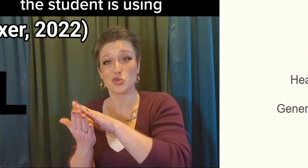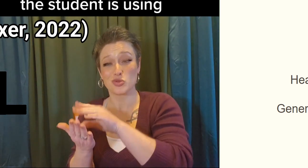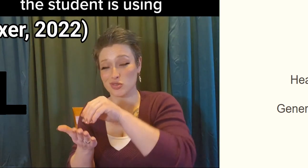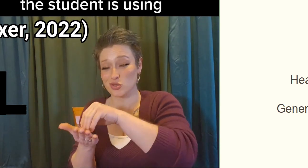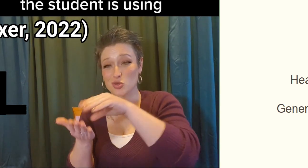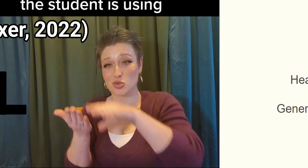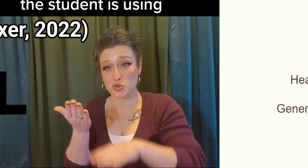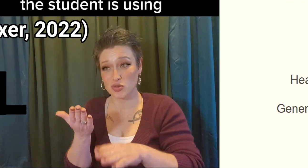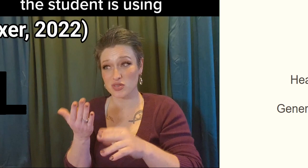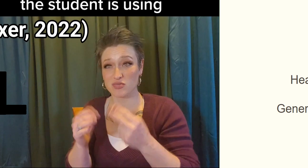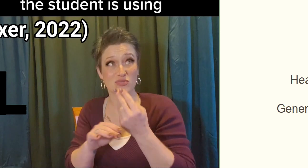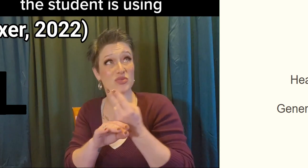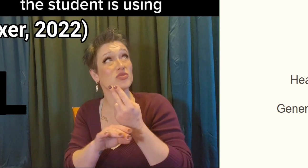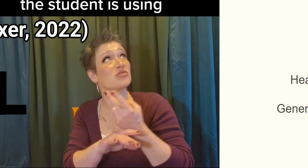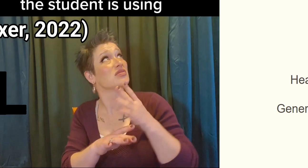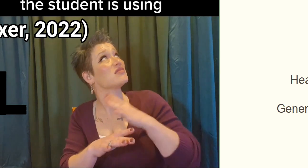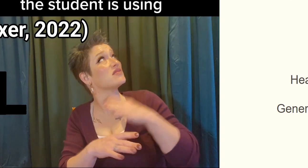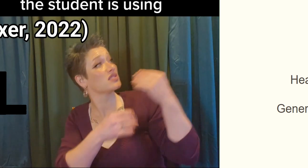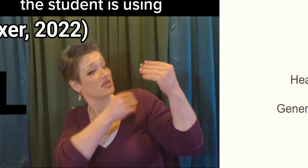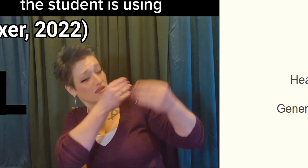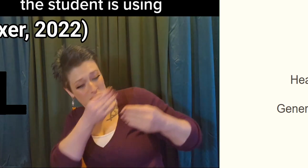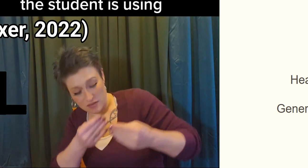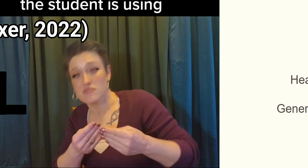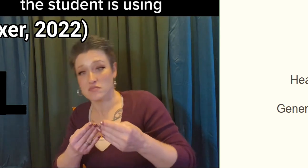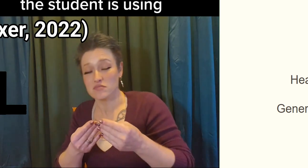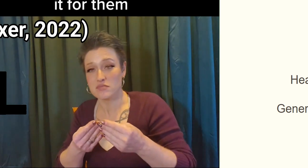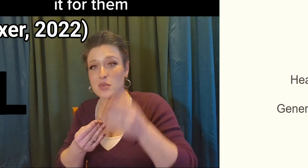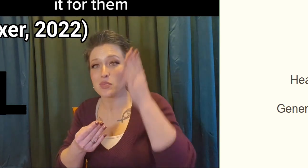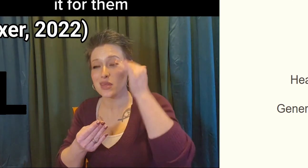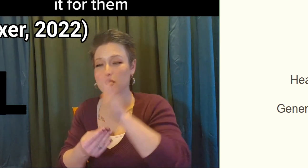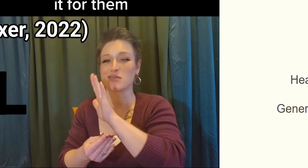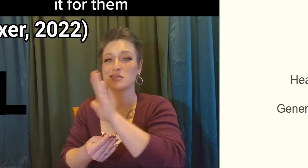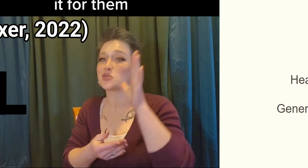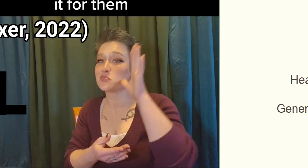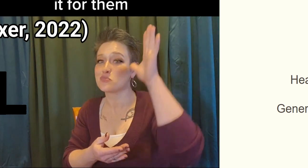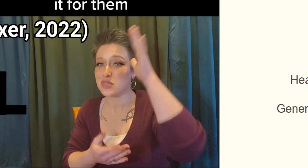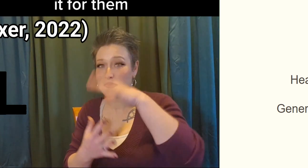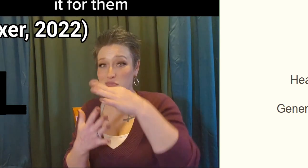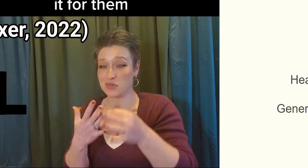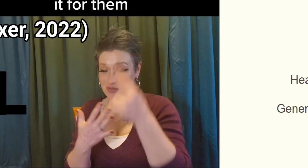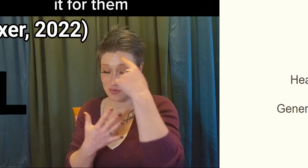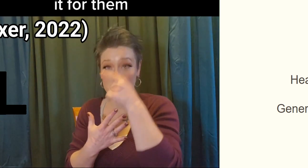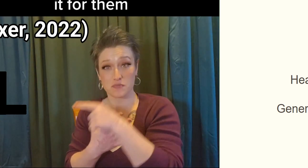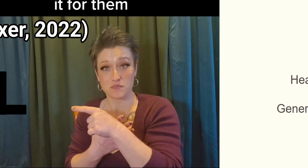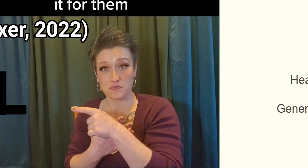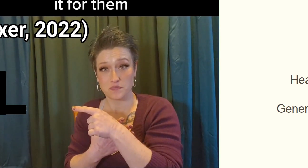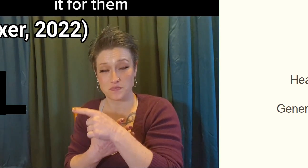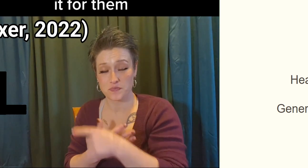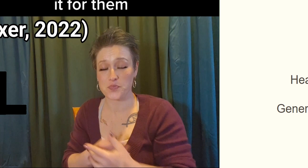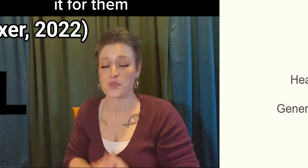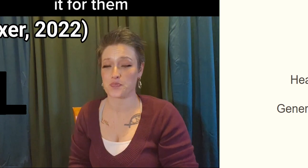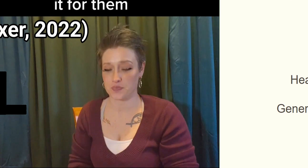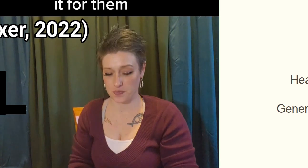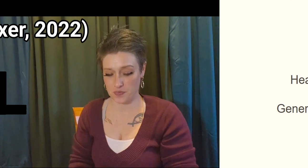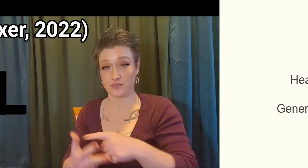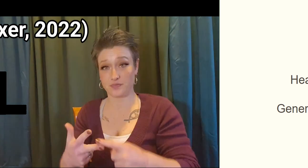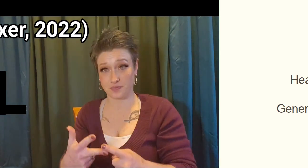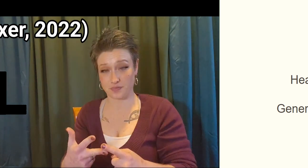really mean an approach that the student is using that's been given to them because their parents chose it for them.